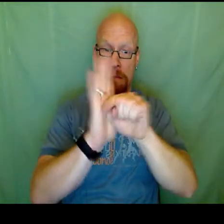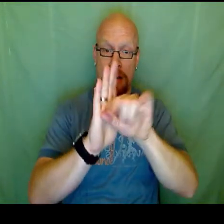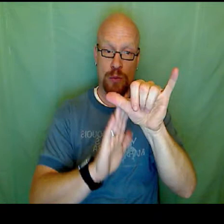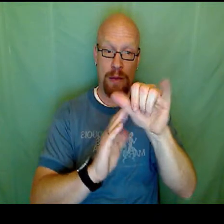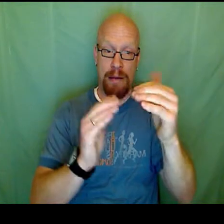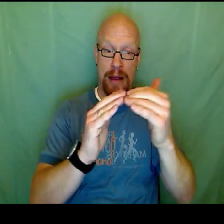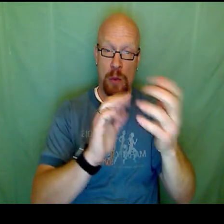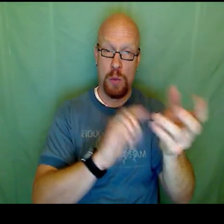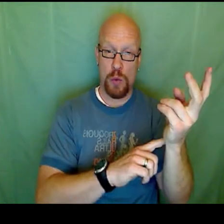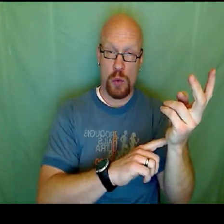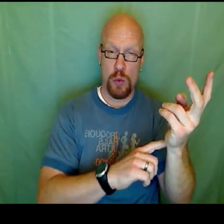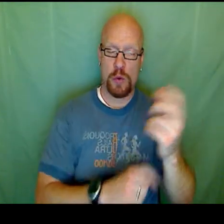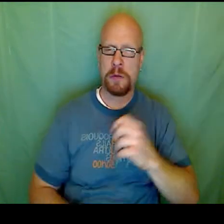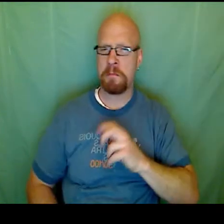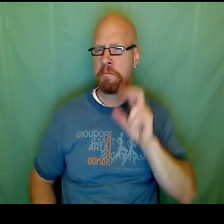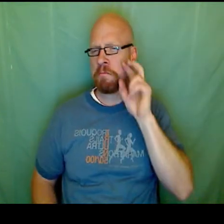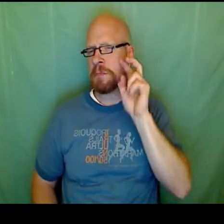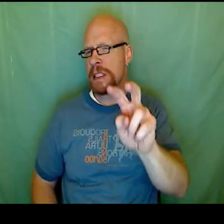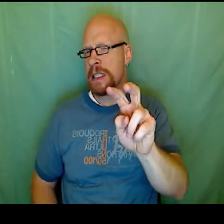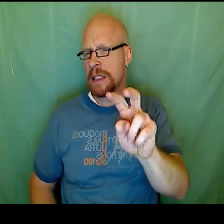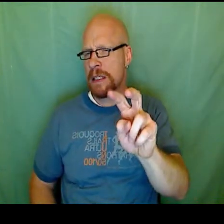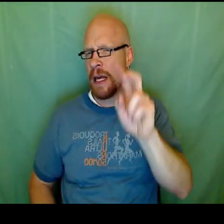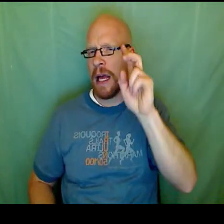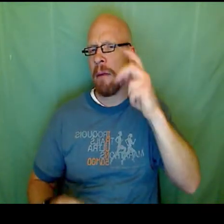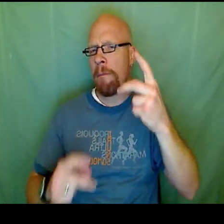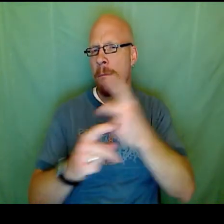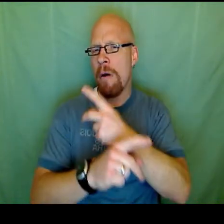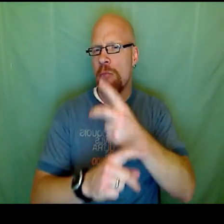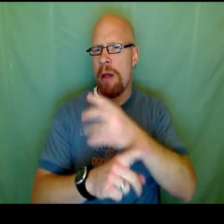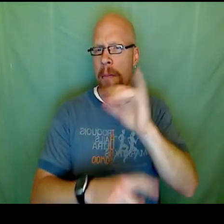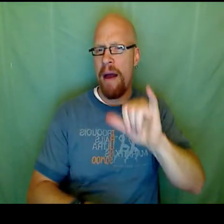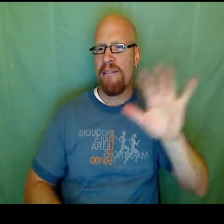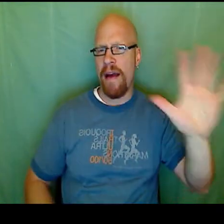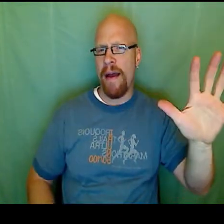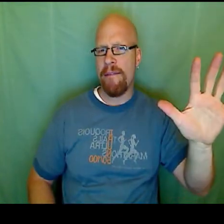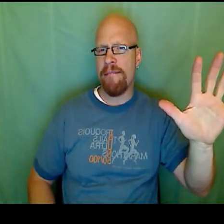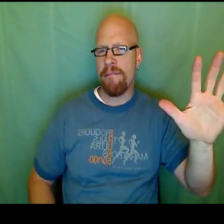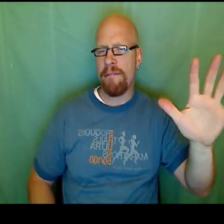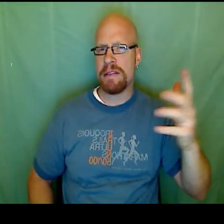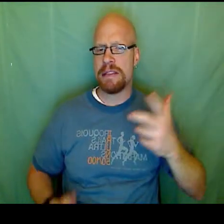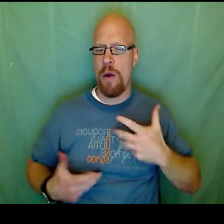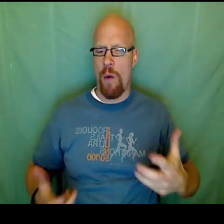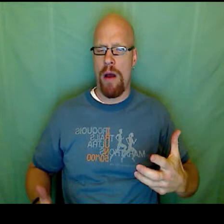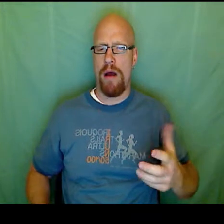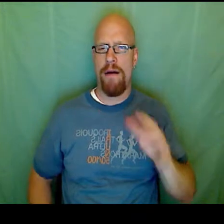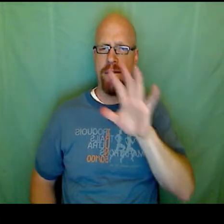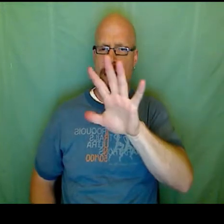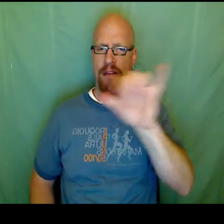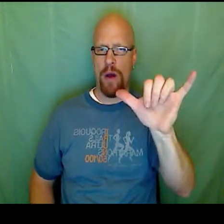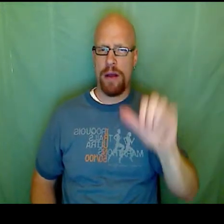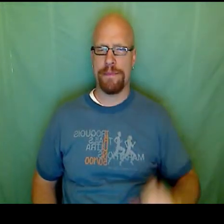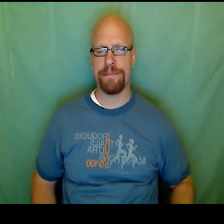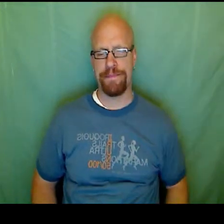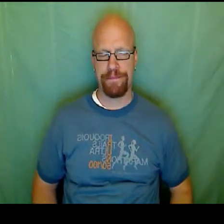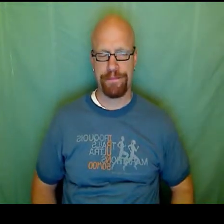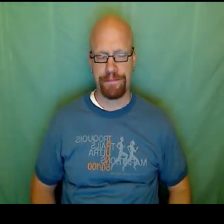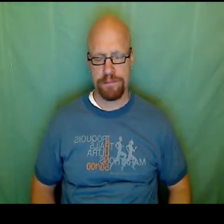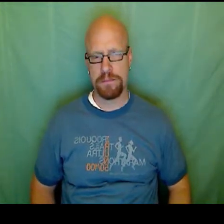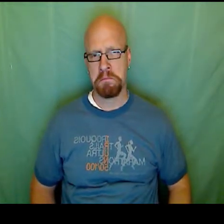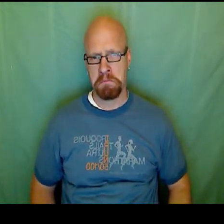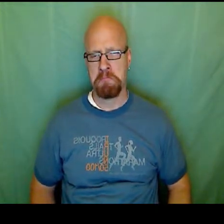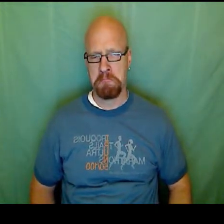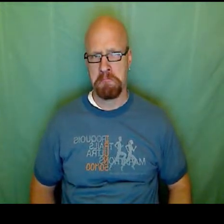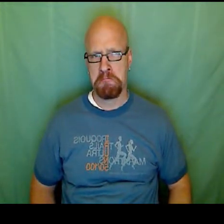I'm looking at the bottom equation, 3x minus 5y equals 18, negative 18. I don't think so. But if I look at 2x minus